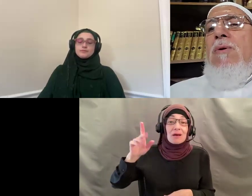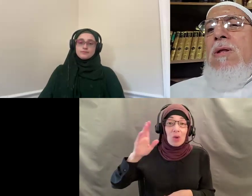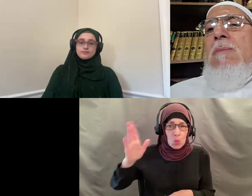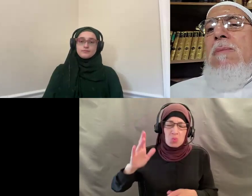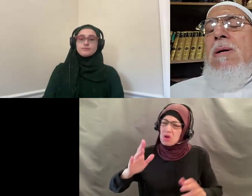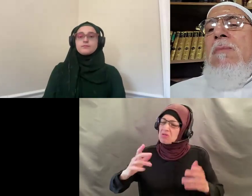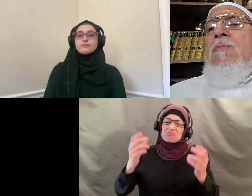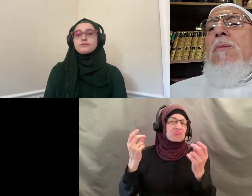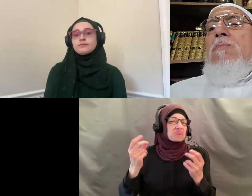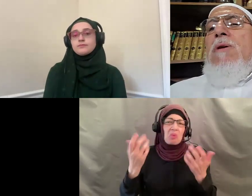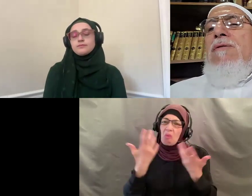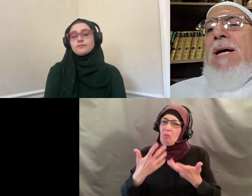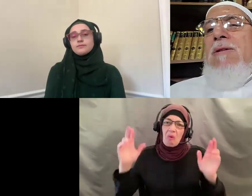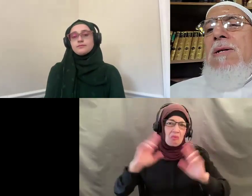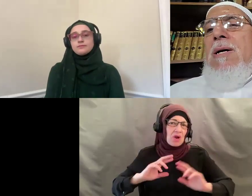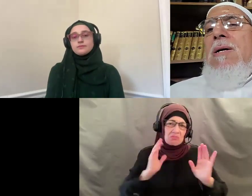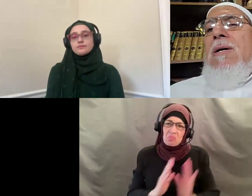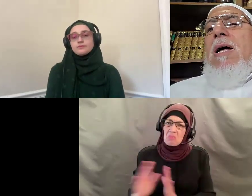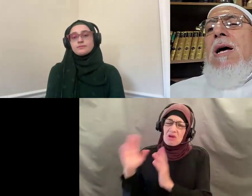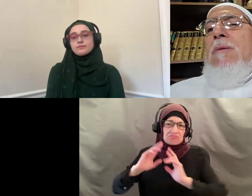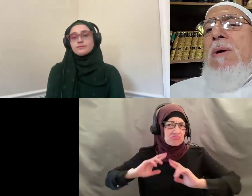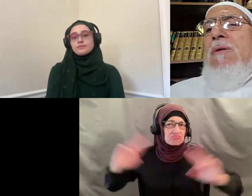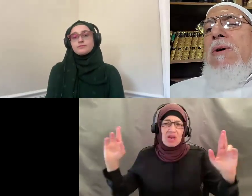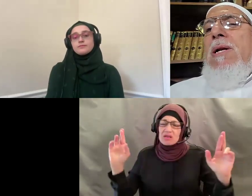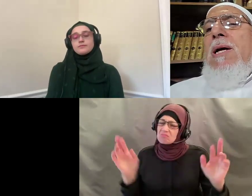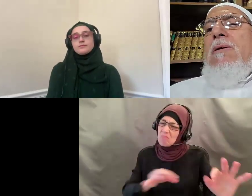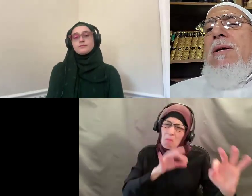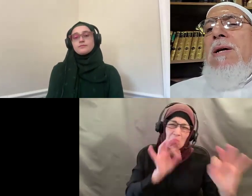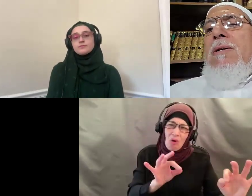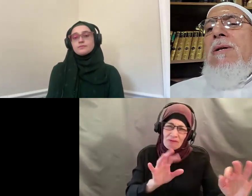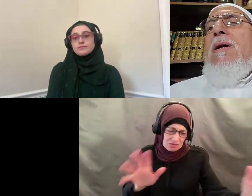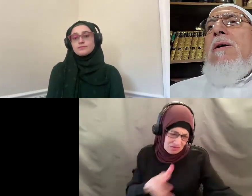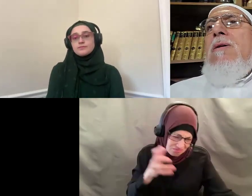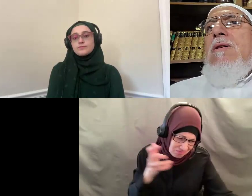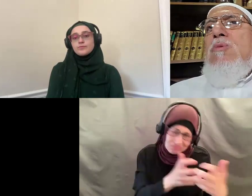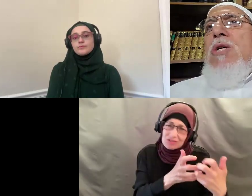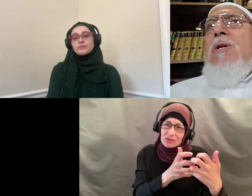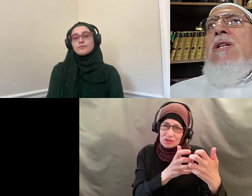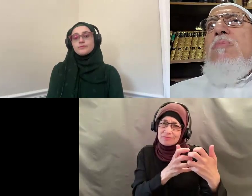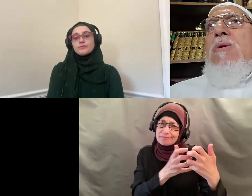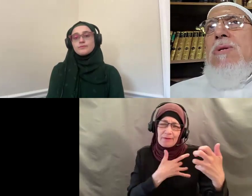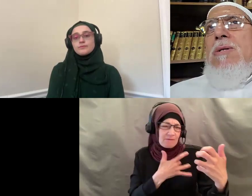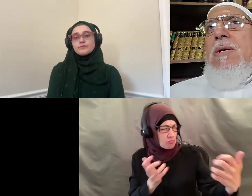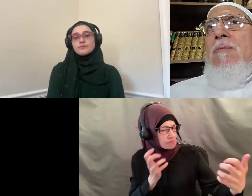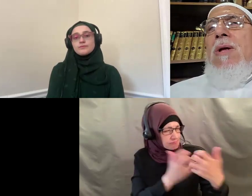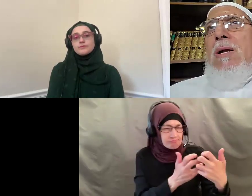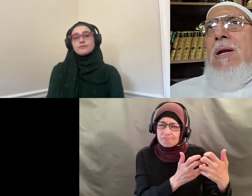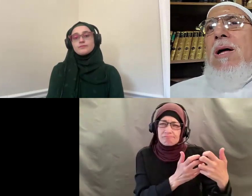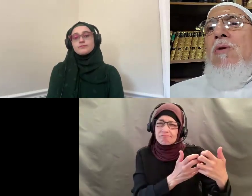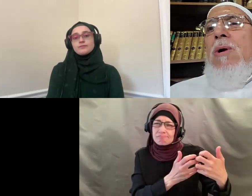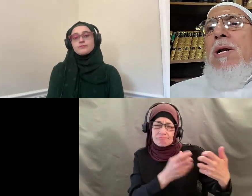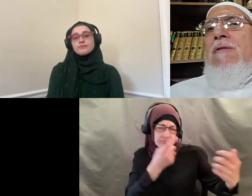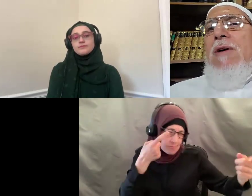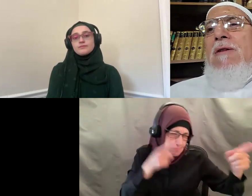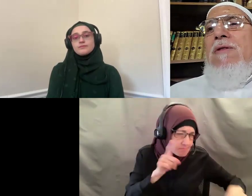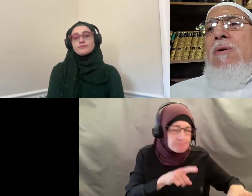ready for them perfected and perfectly created special spouses.